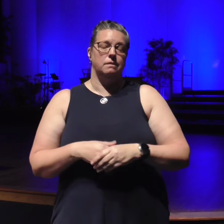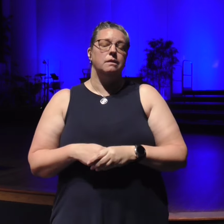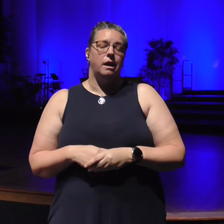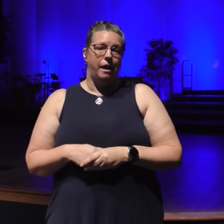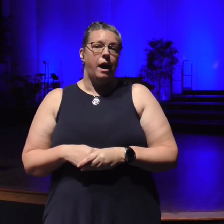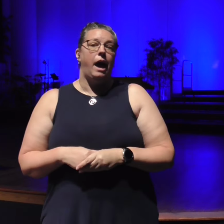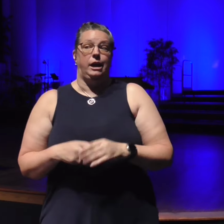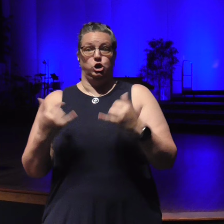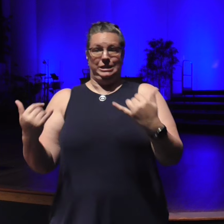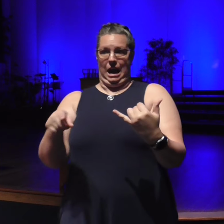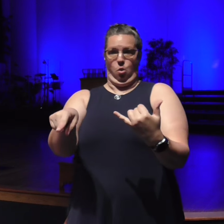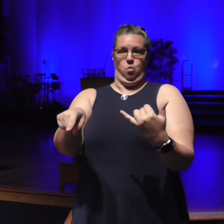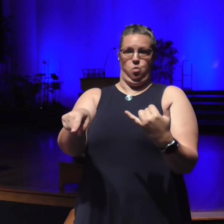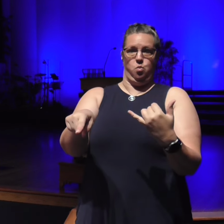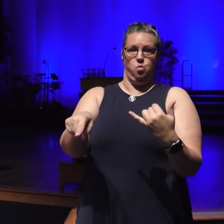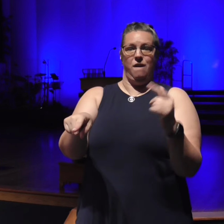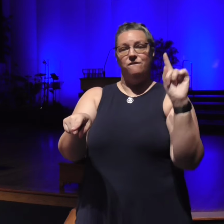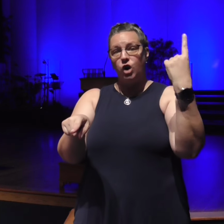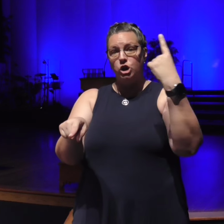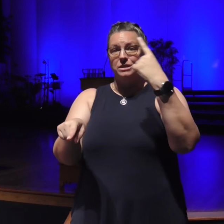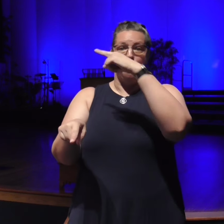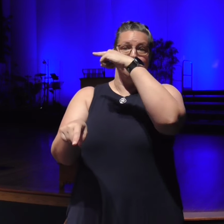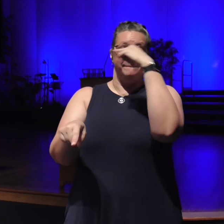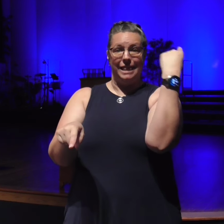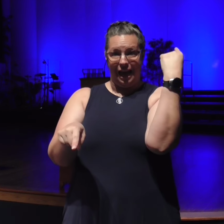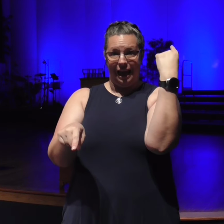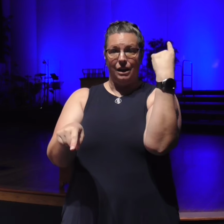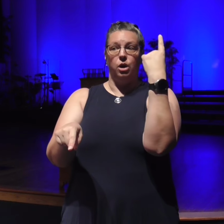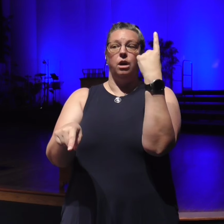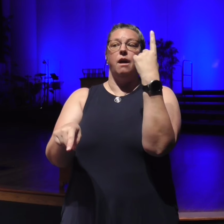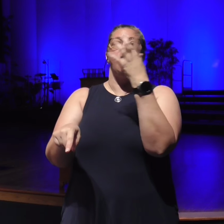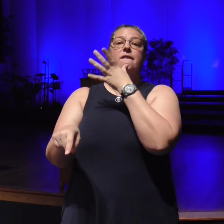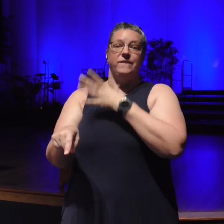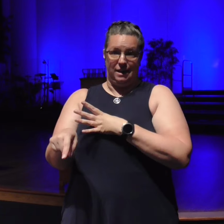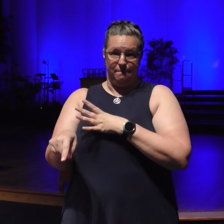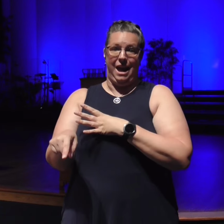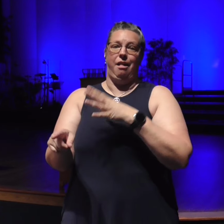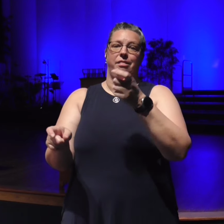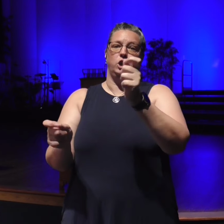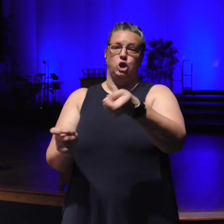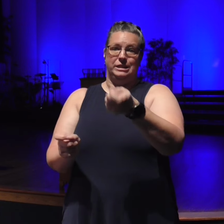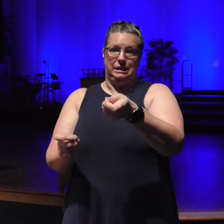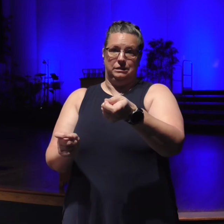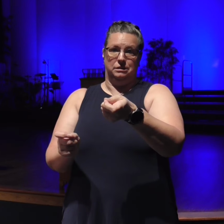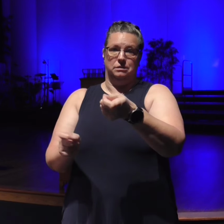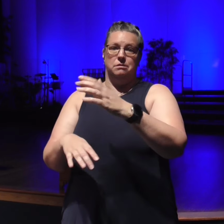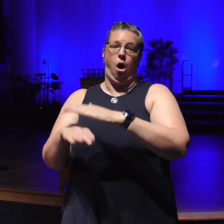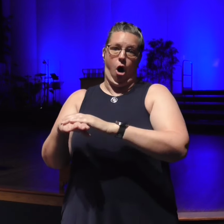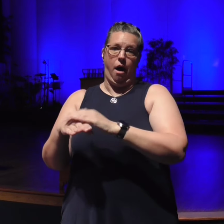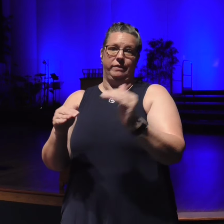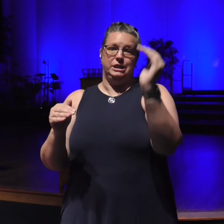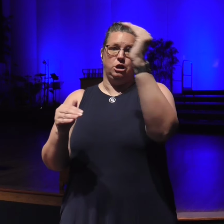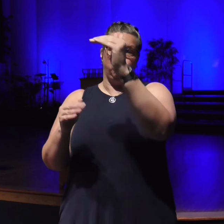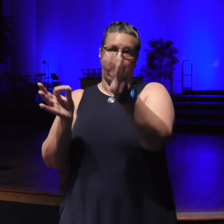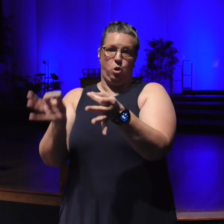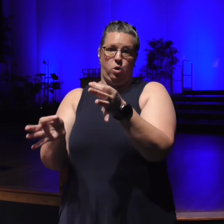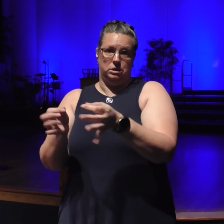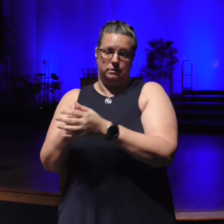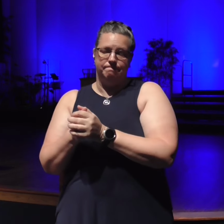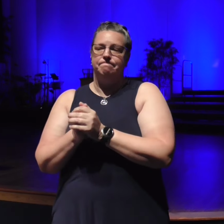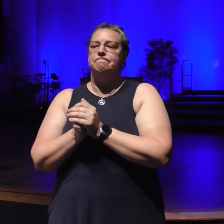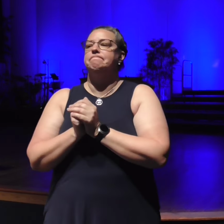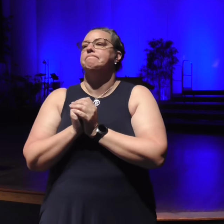she is now the first black female justice on the Supreme Court.